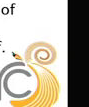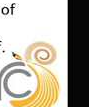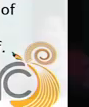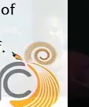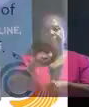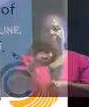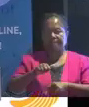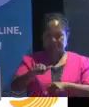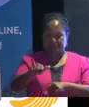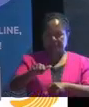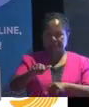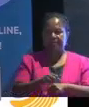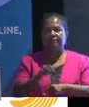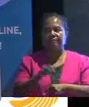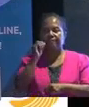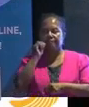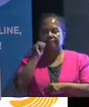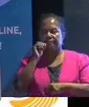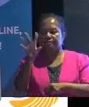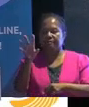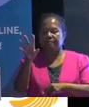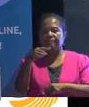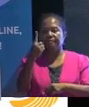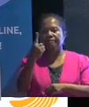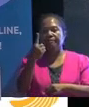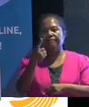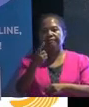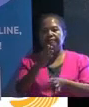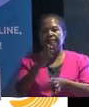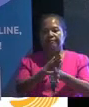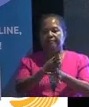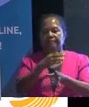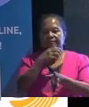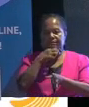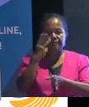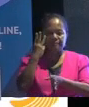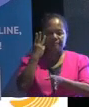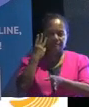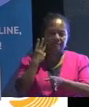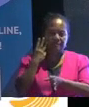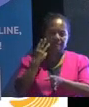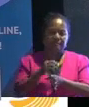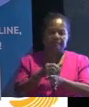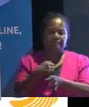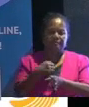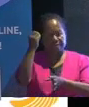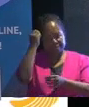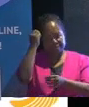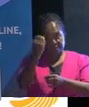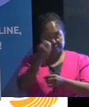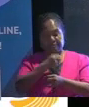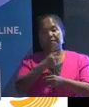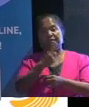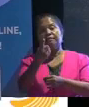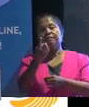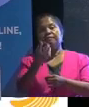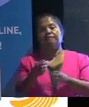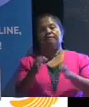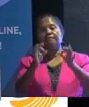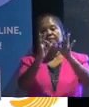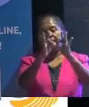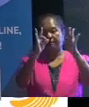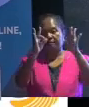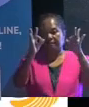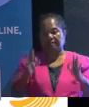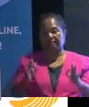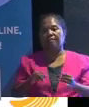A dependence declaration may be lodged with only one employer at a time. I believe you have that form. It's called a